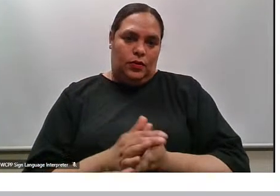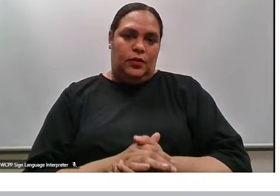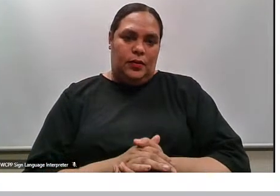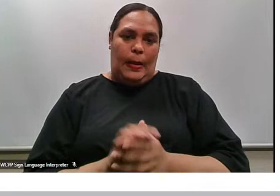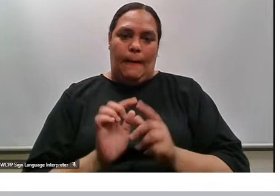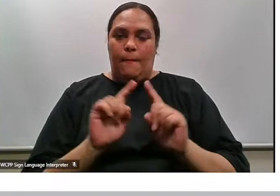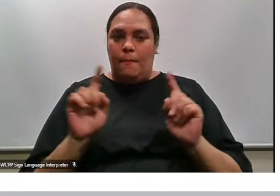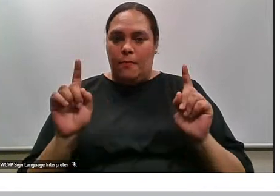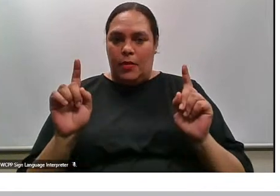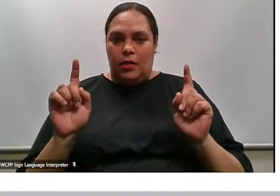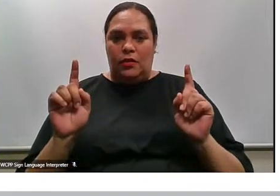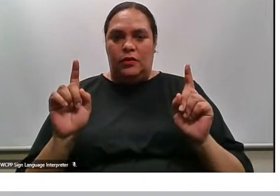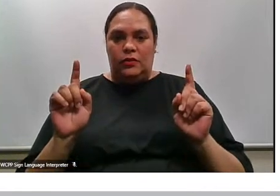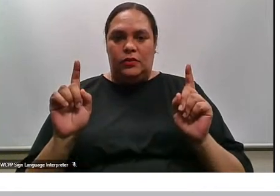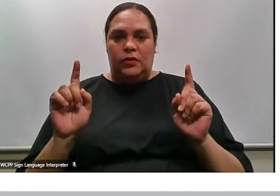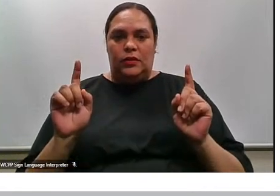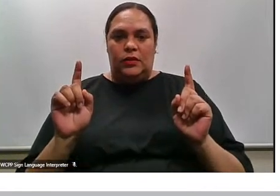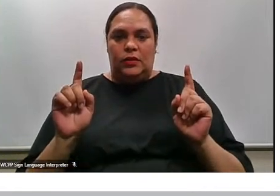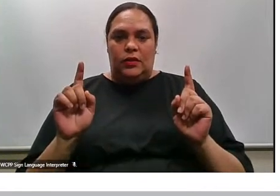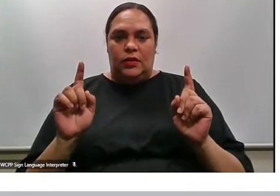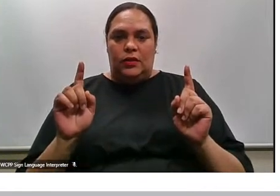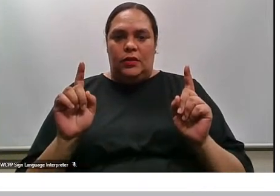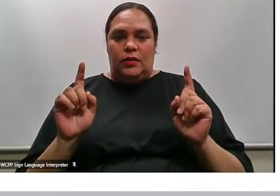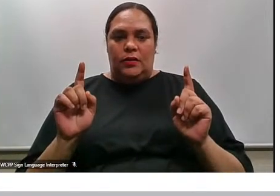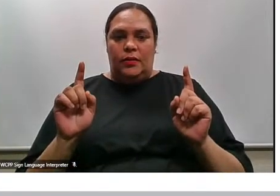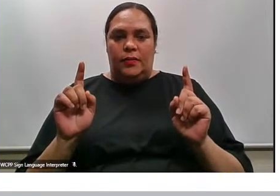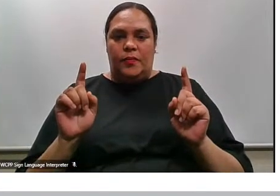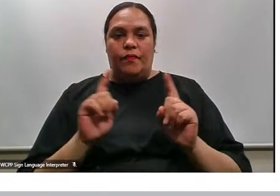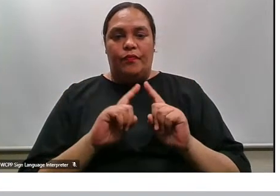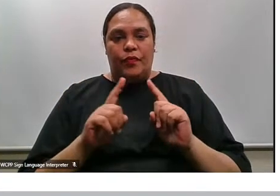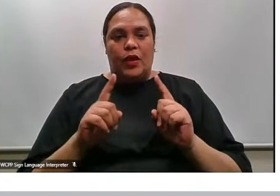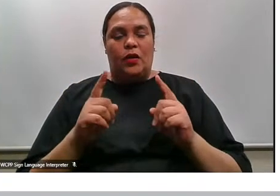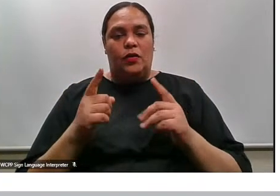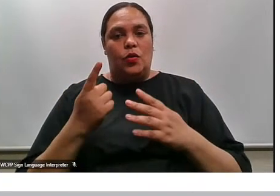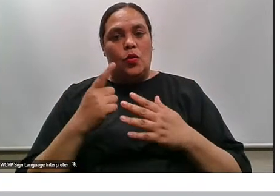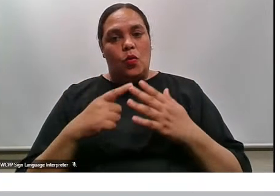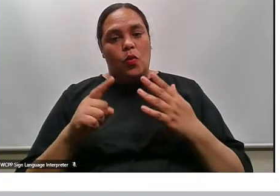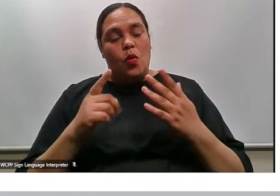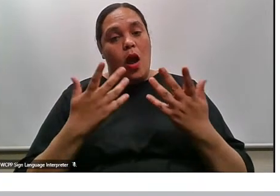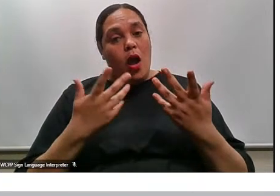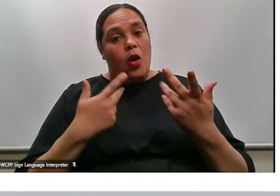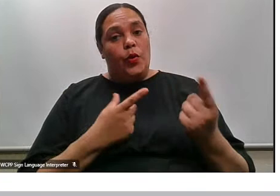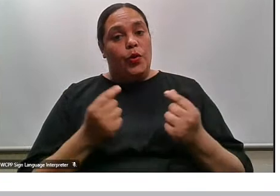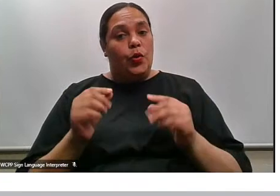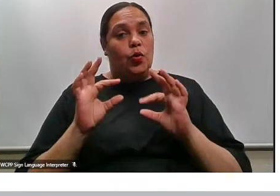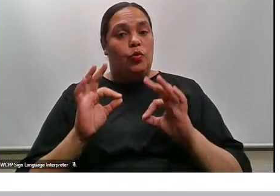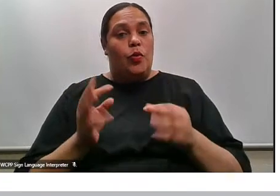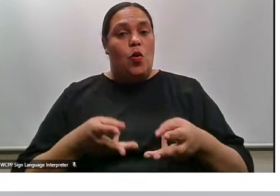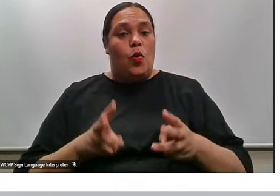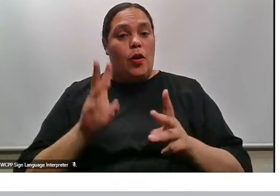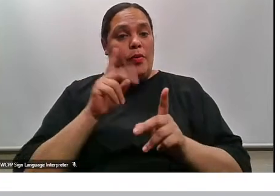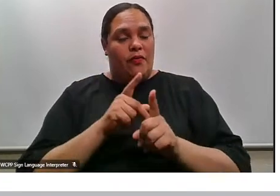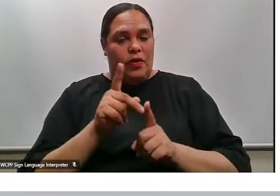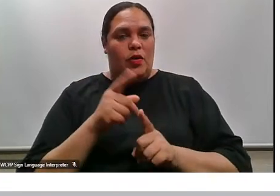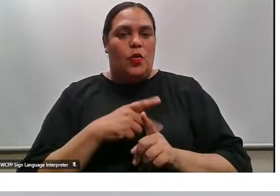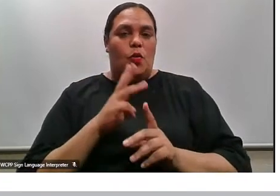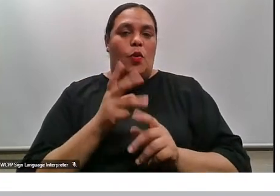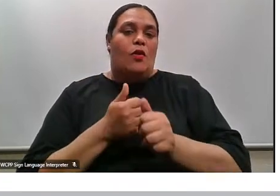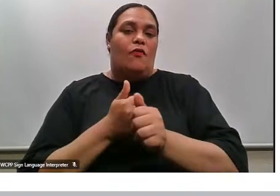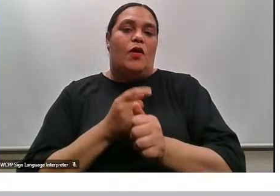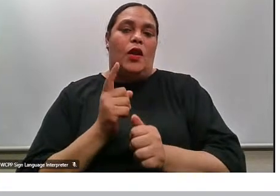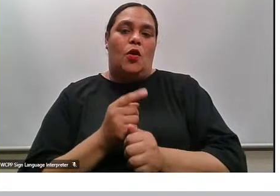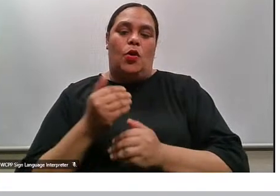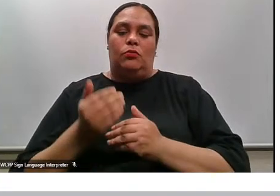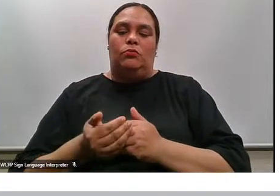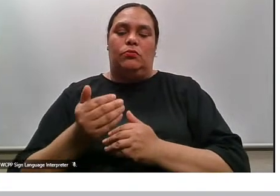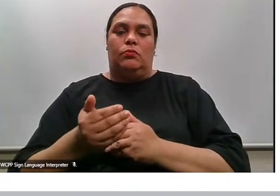But in order to deal with this report orderly, we are going to follow a sequence